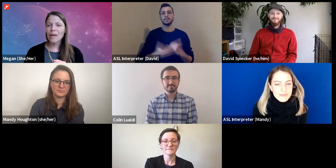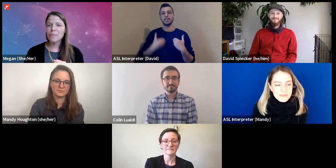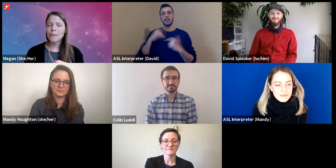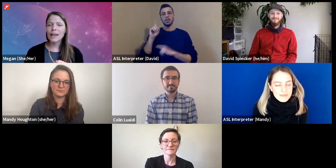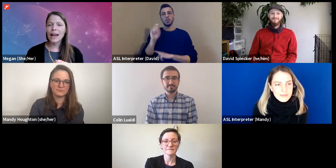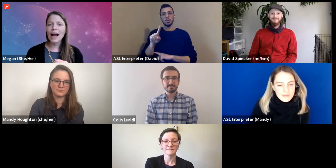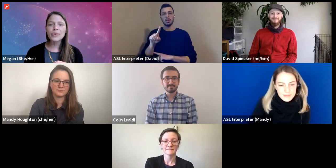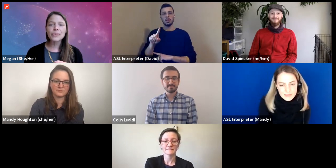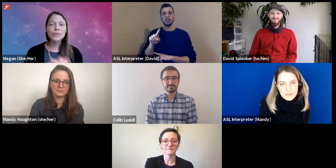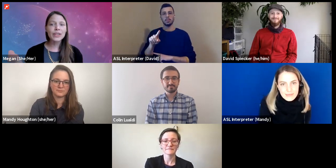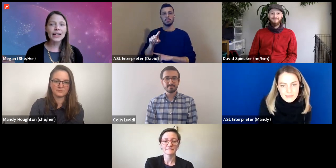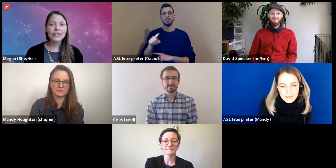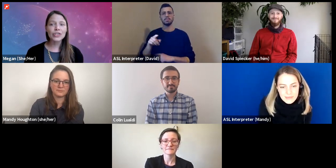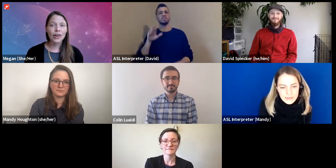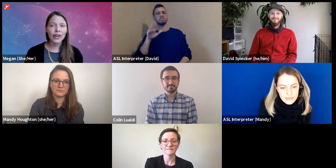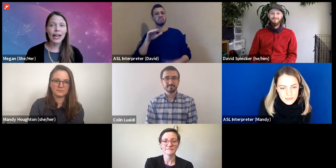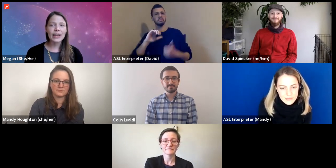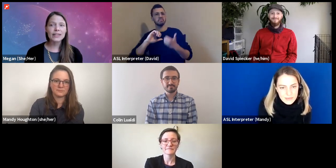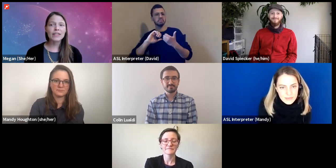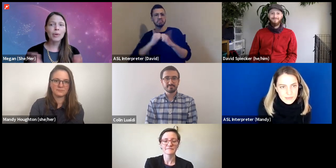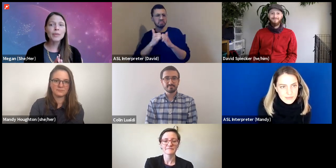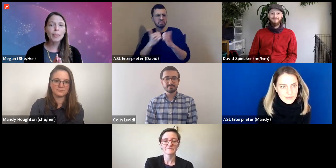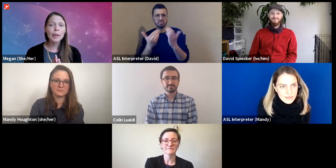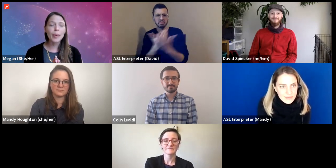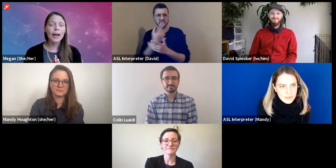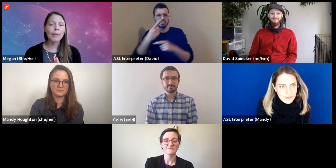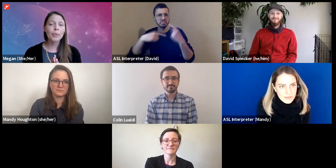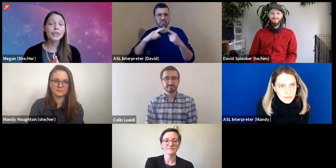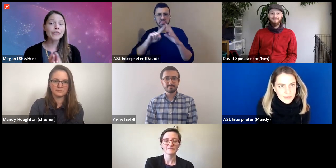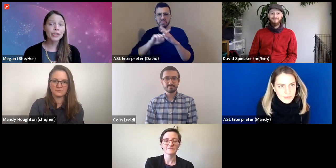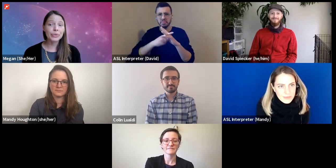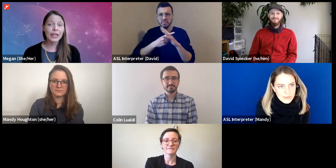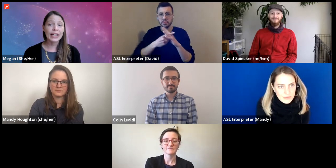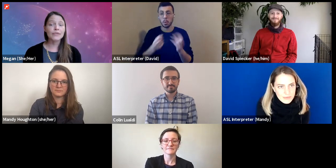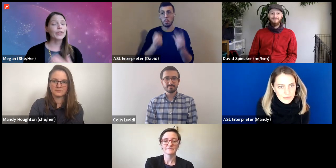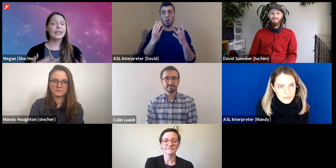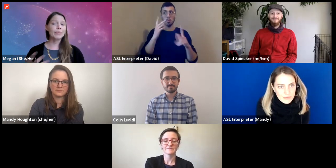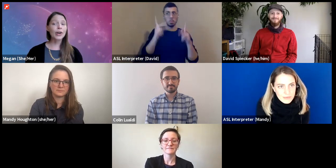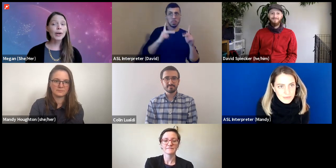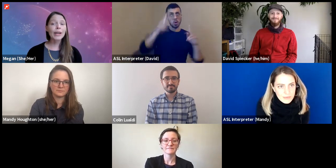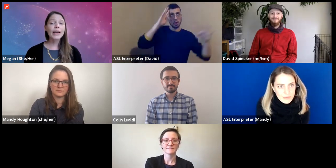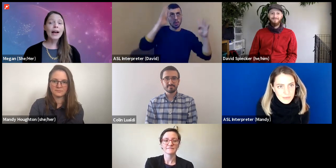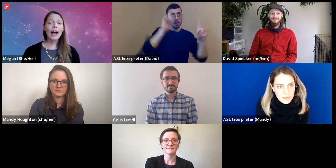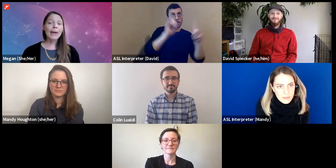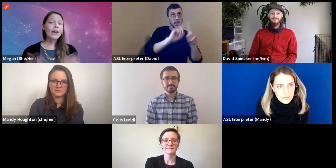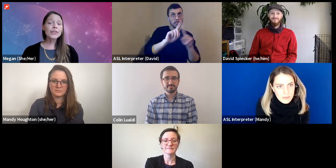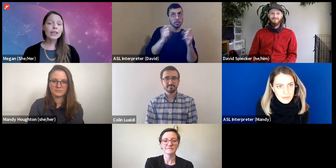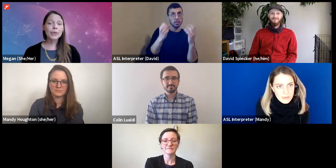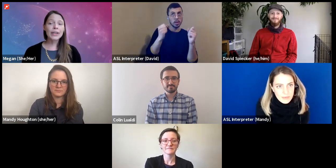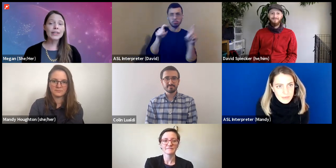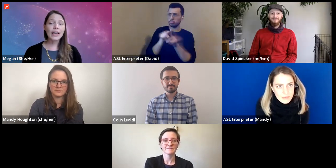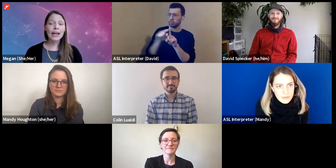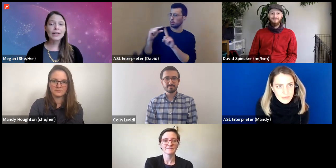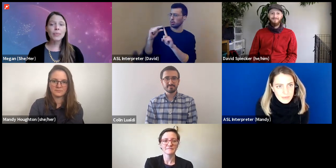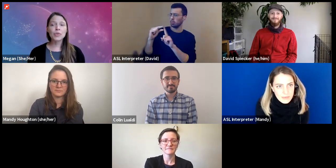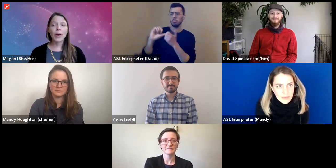in. How do new signs start? And if multiple people come up with different new signs for the same term, how does the